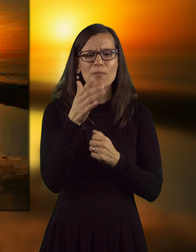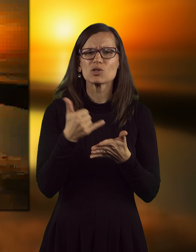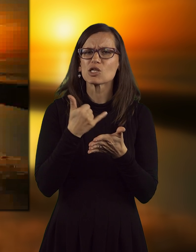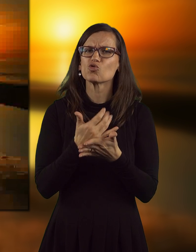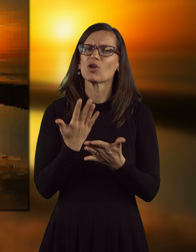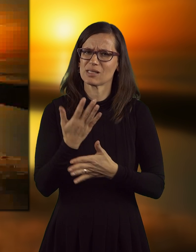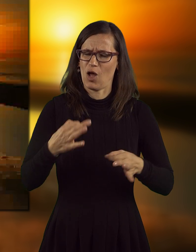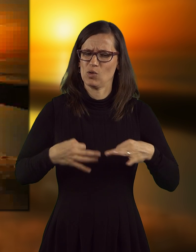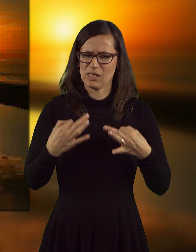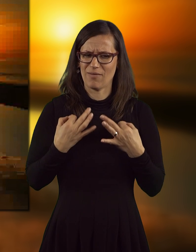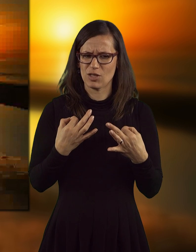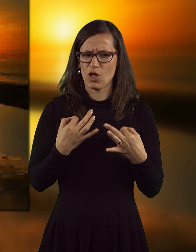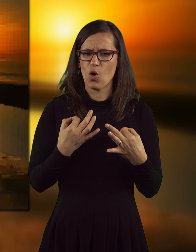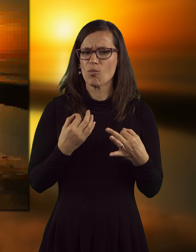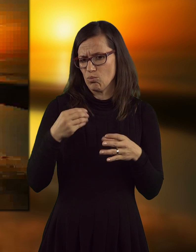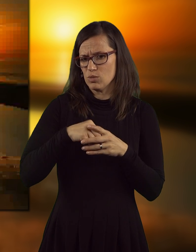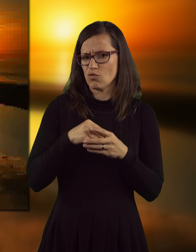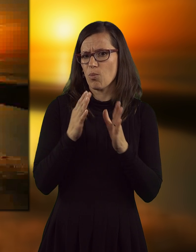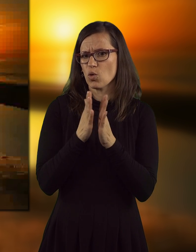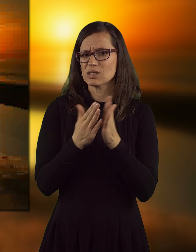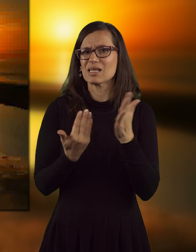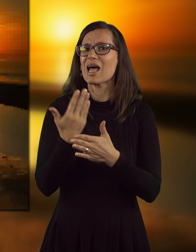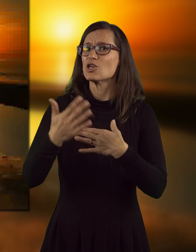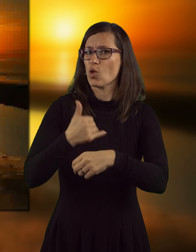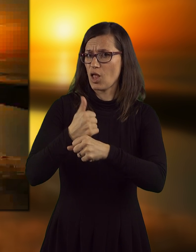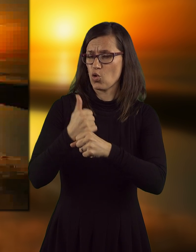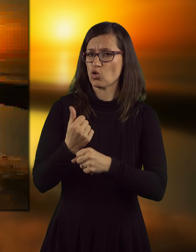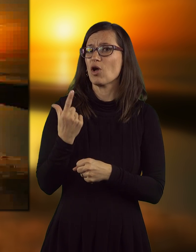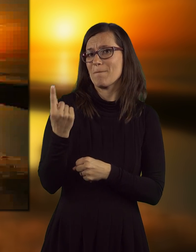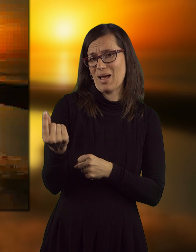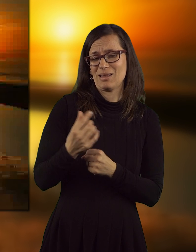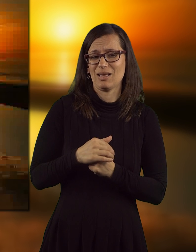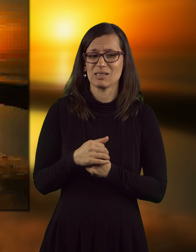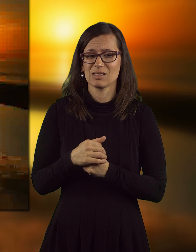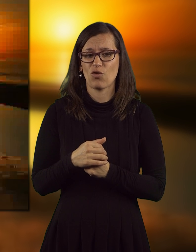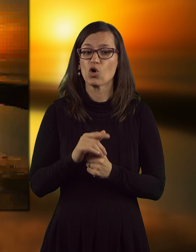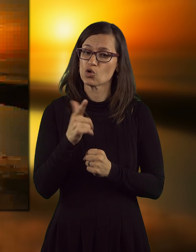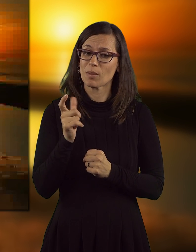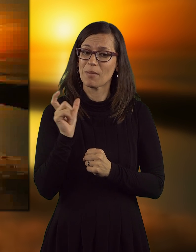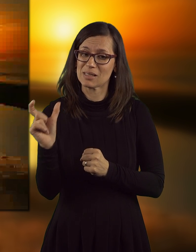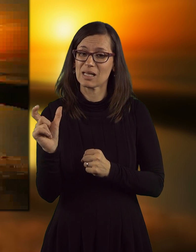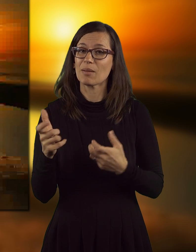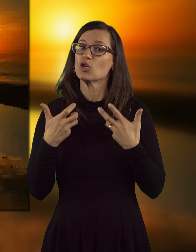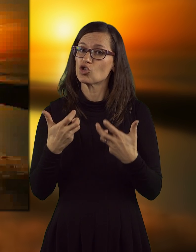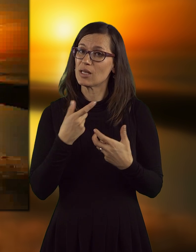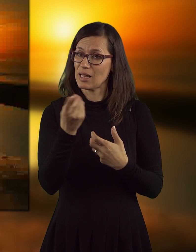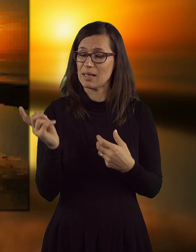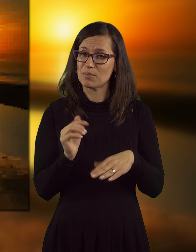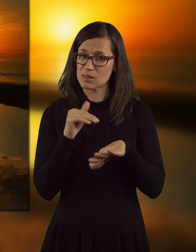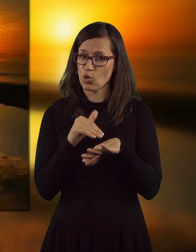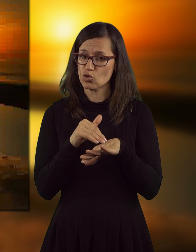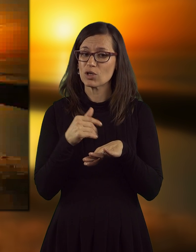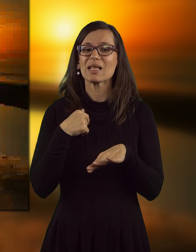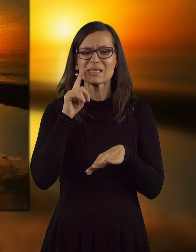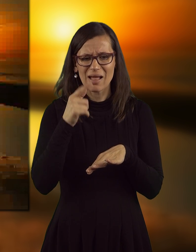is going to make that happen? What you're actually asking for is a cooperative partnership. Yeah. In other words, you want to convey to them,